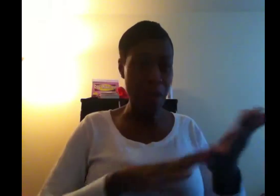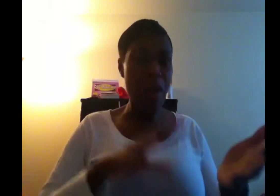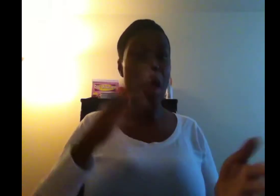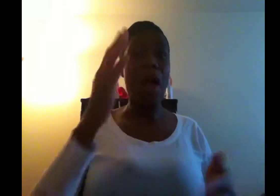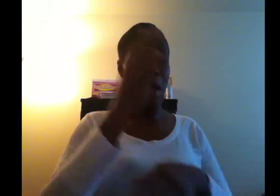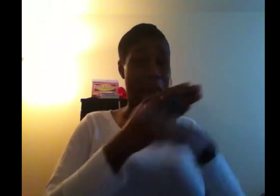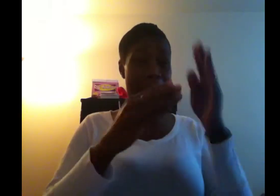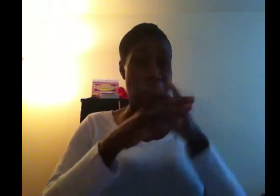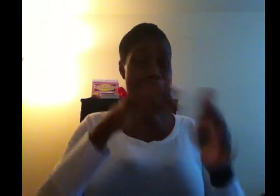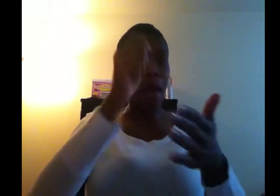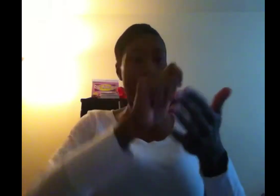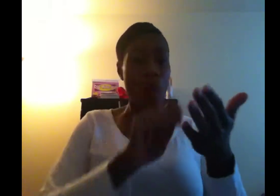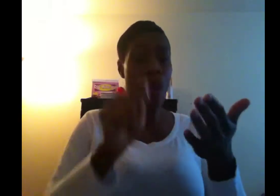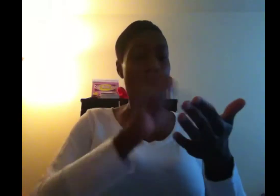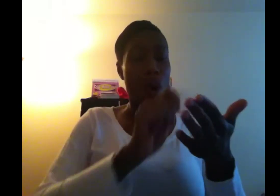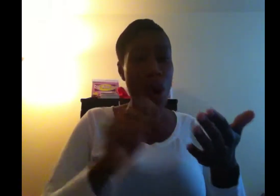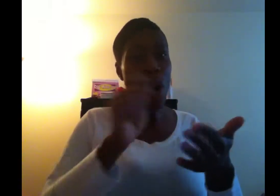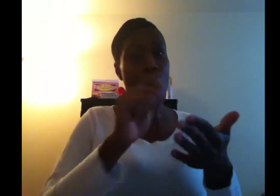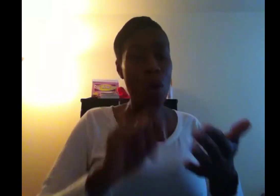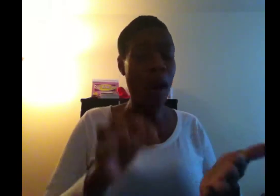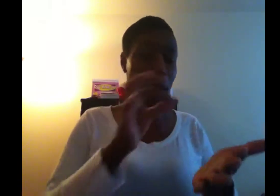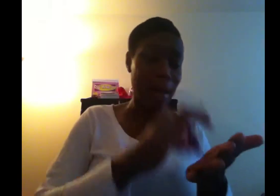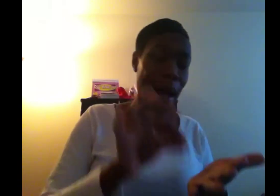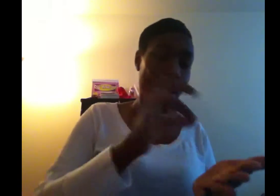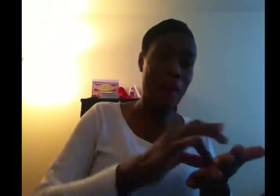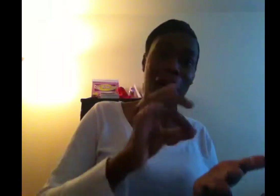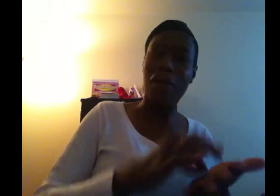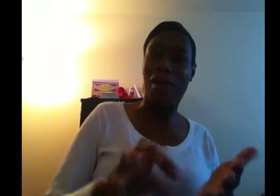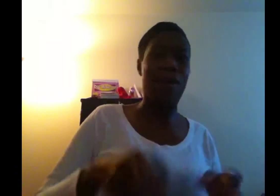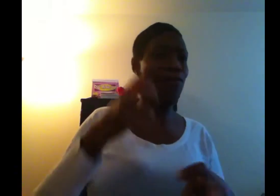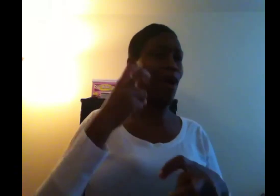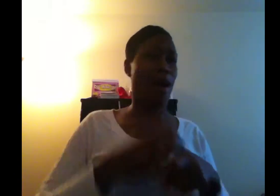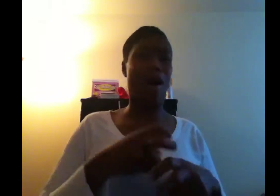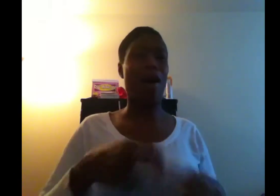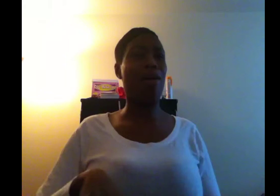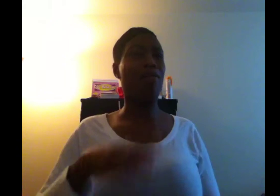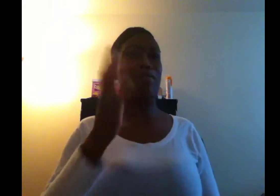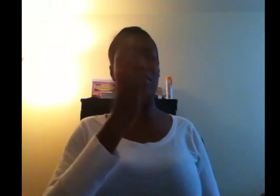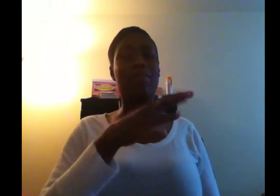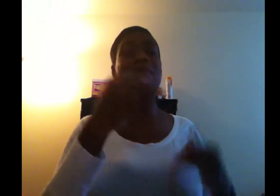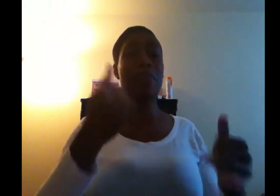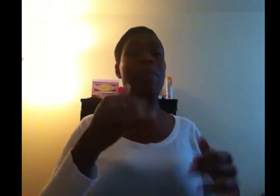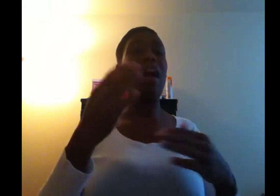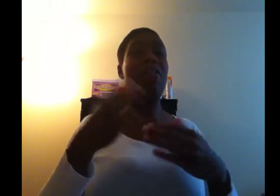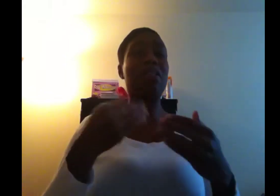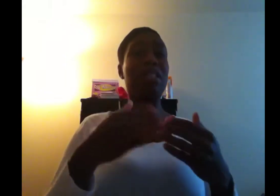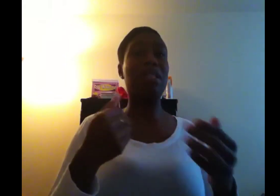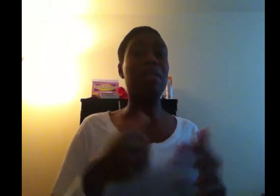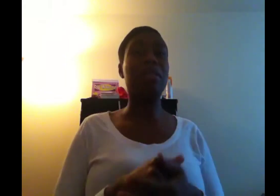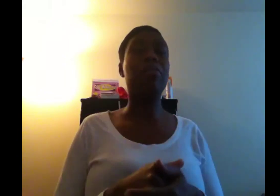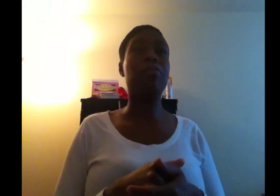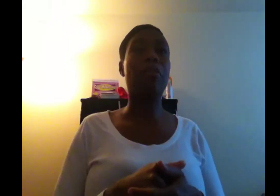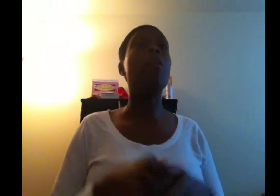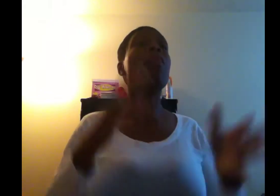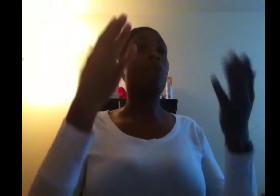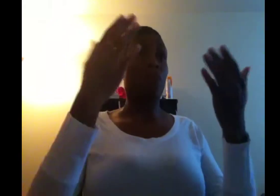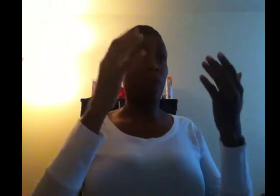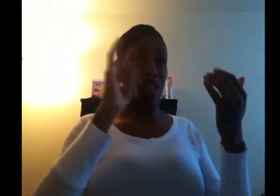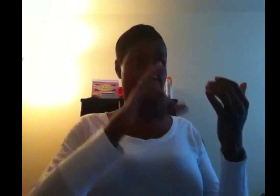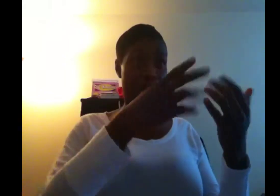do manually. Once that's been done, then you're basically pretty much ready to go and start printing the checks. What you then do